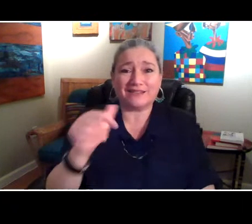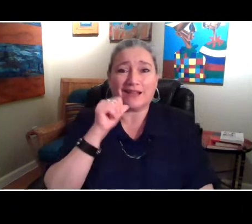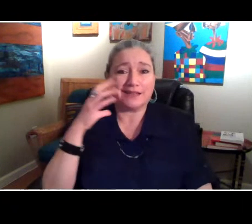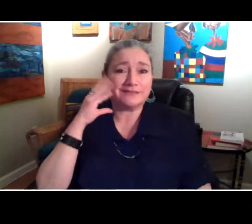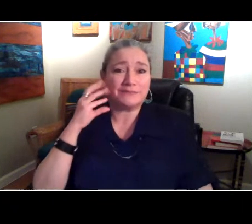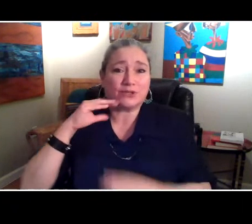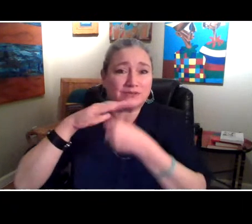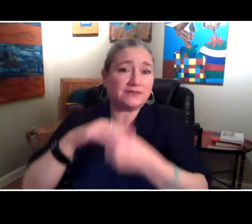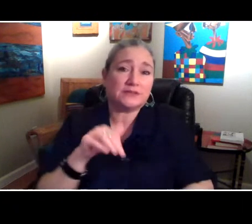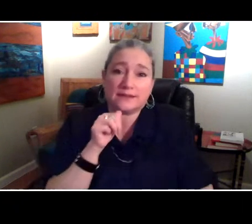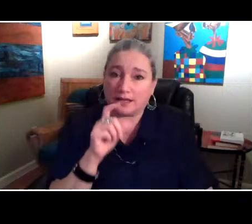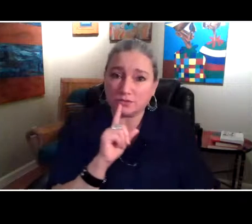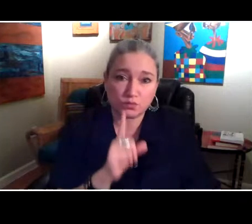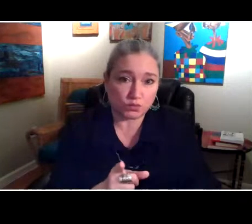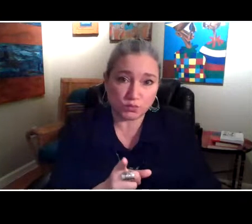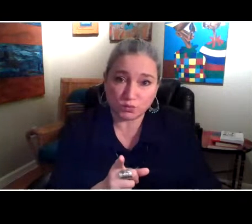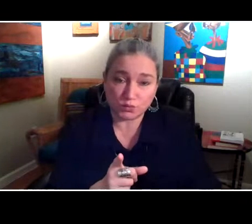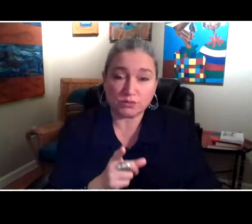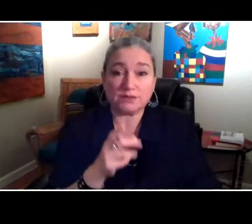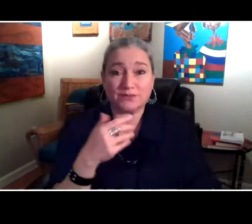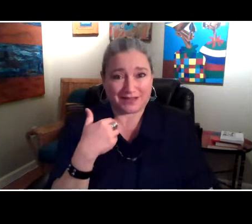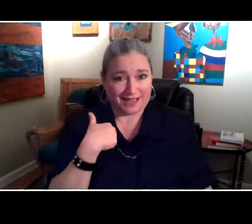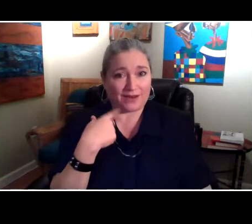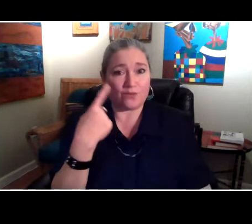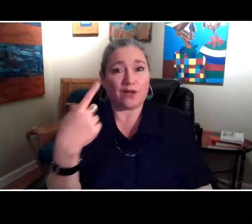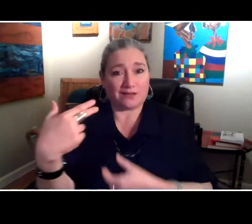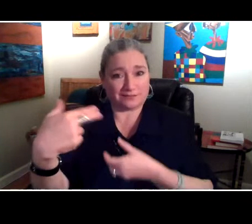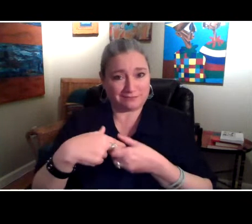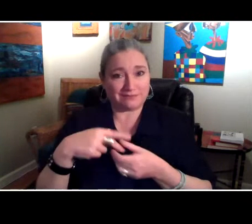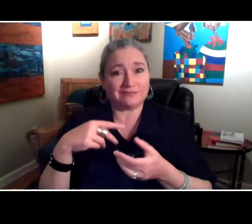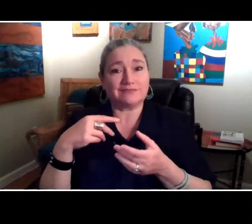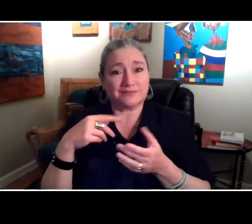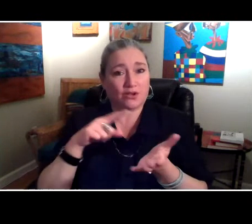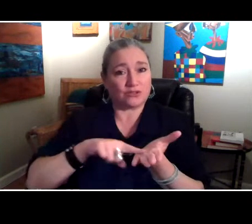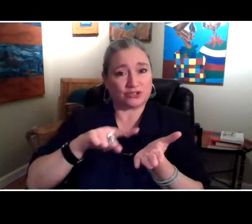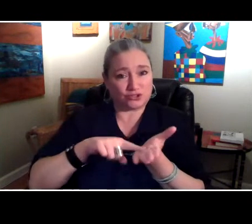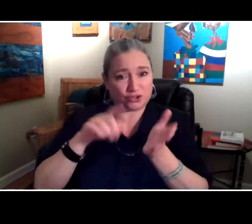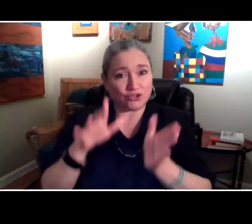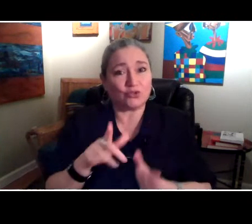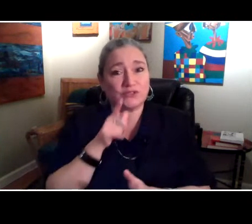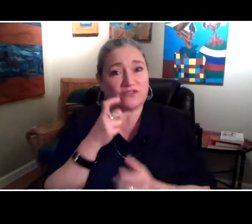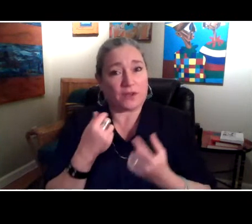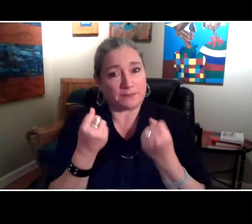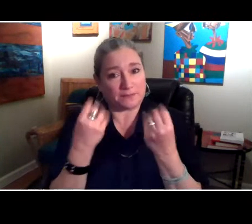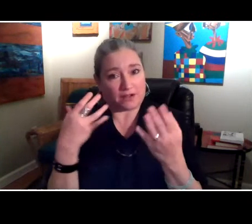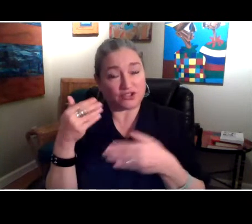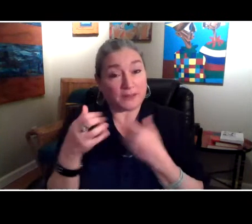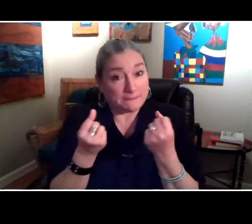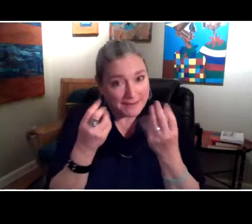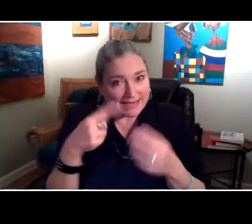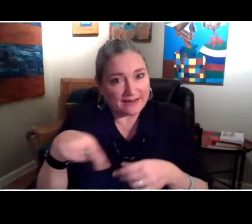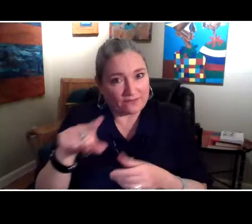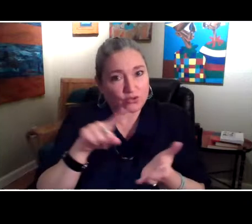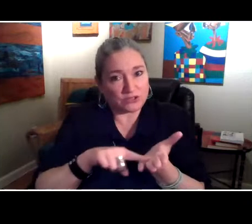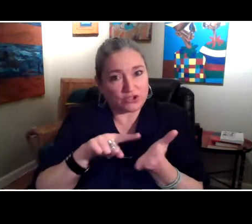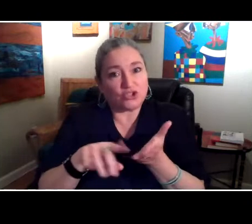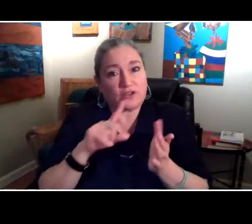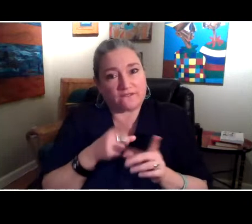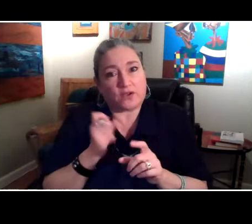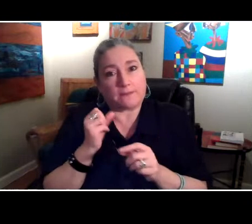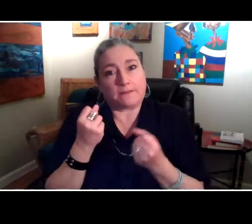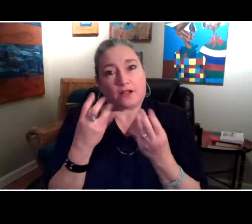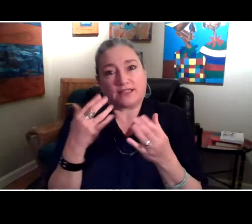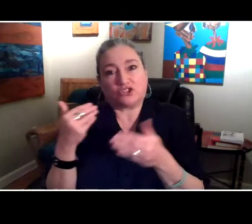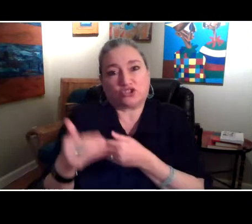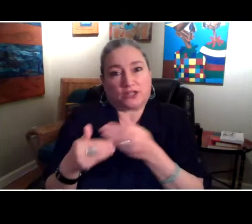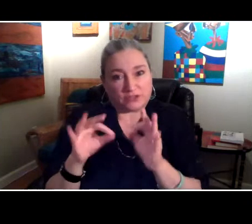I do see people comment that children from deaf families are fine and that they have access to all this experience. But